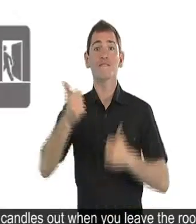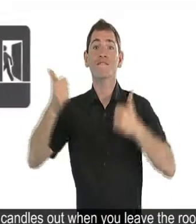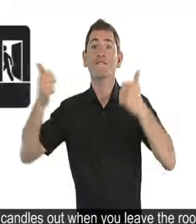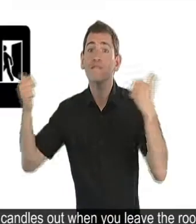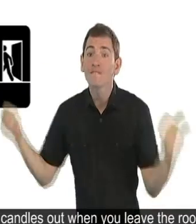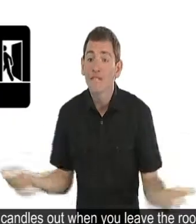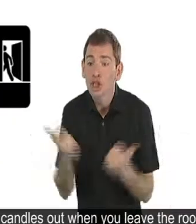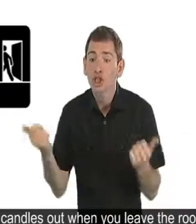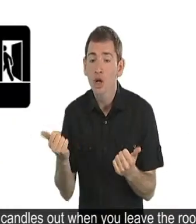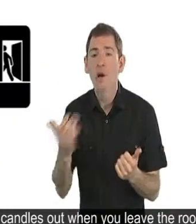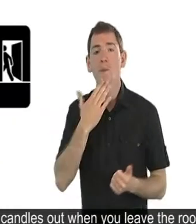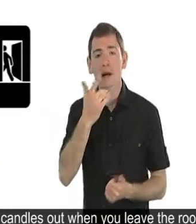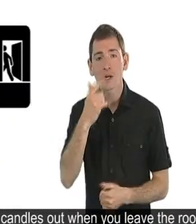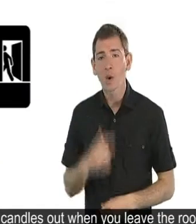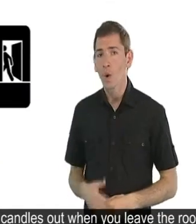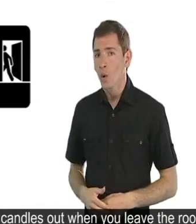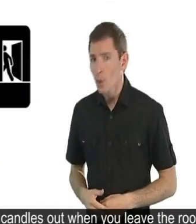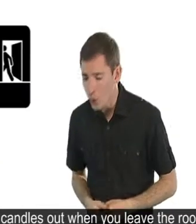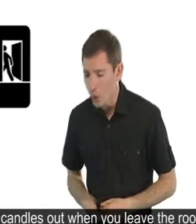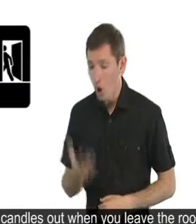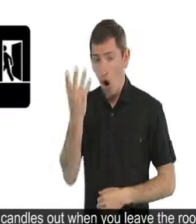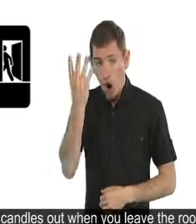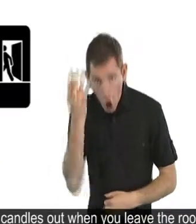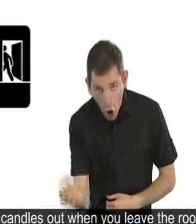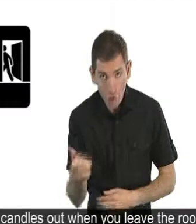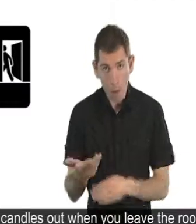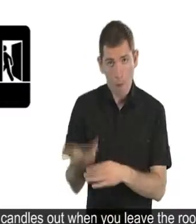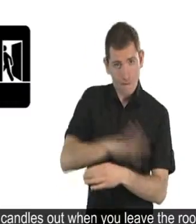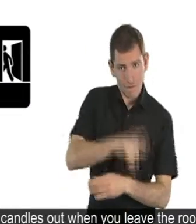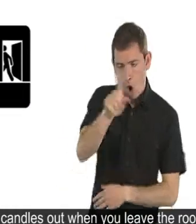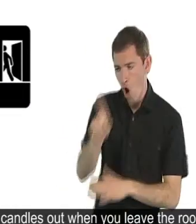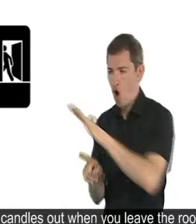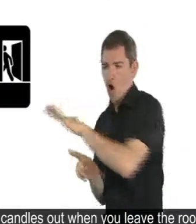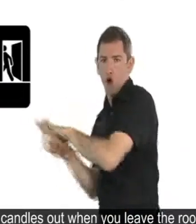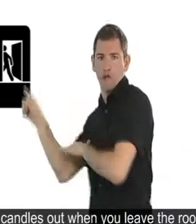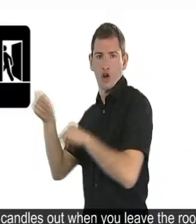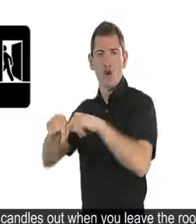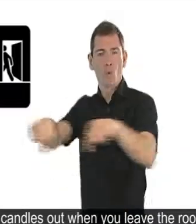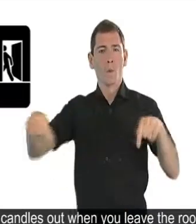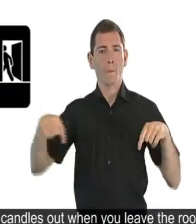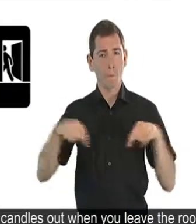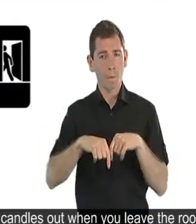Put candles out when you leave the room, and make sure they're put out completely at night.